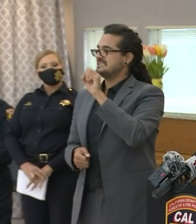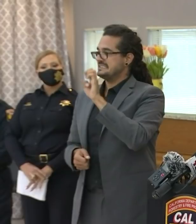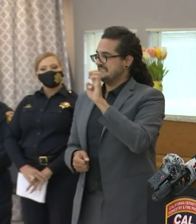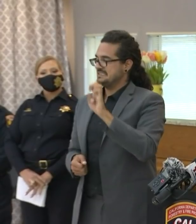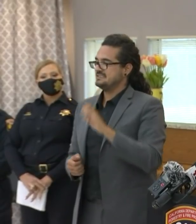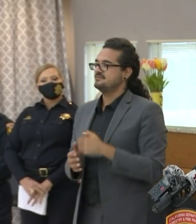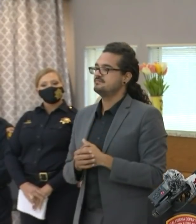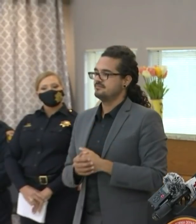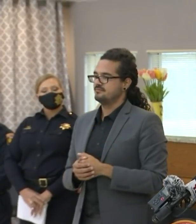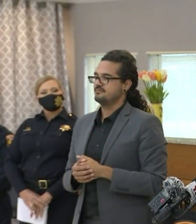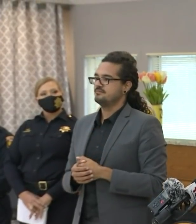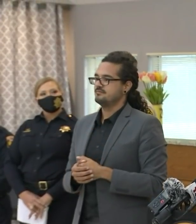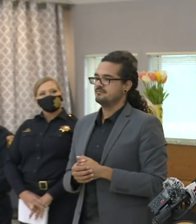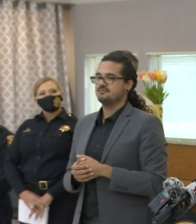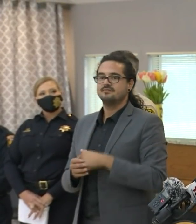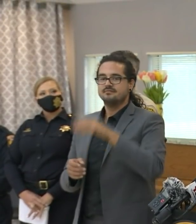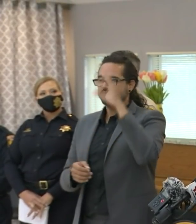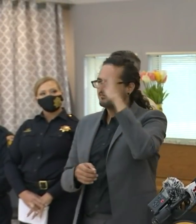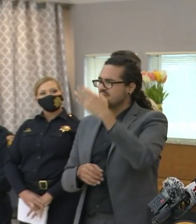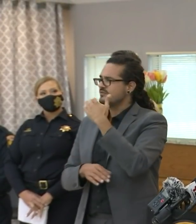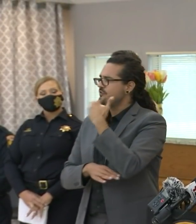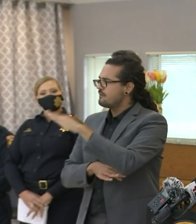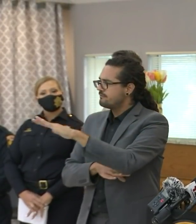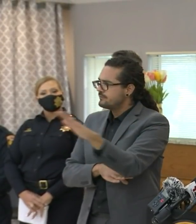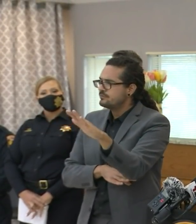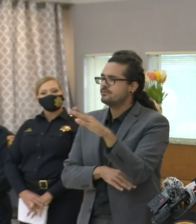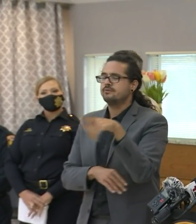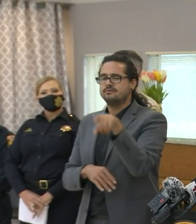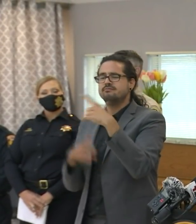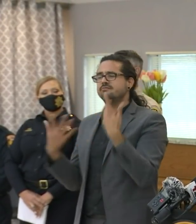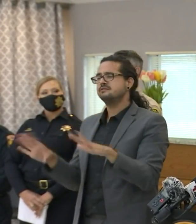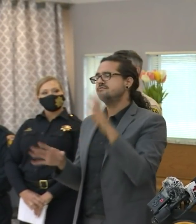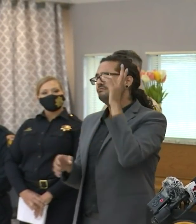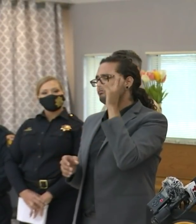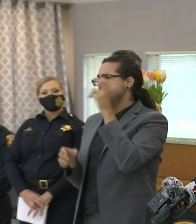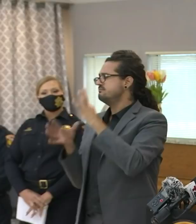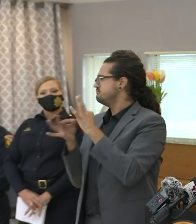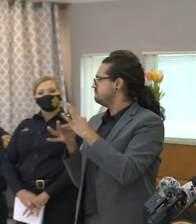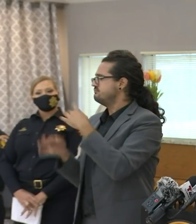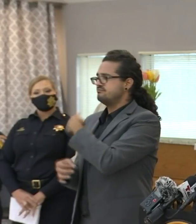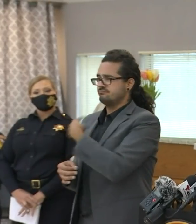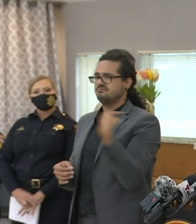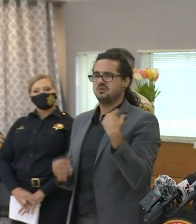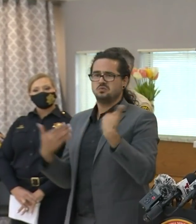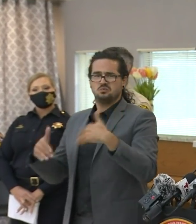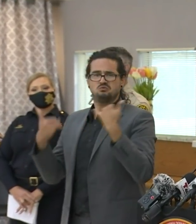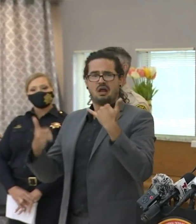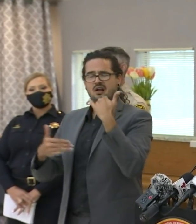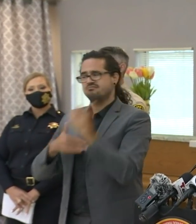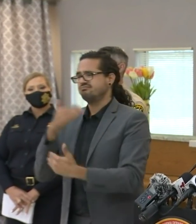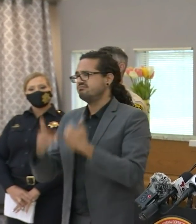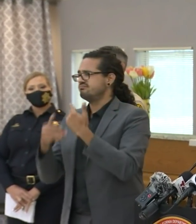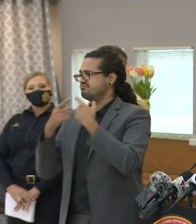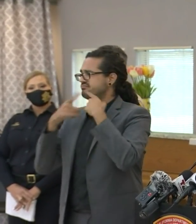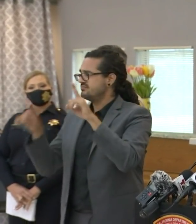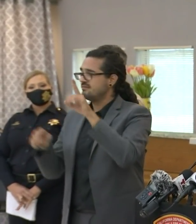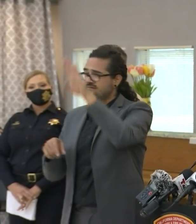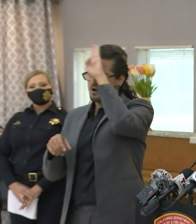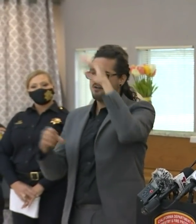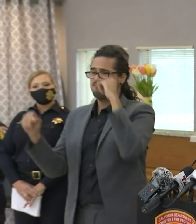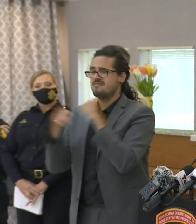Good evening. Well, like you heard earlier, it was a good day for firefighting forces on the ground. The folks out there working extremely